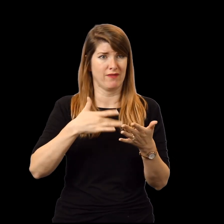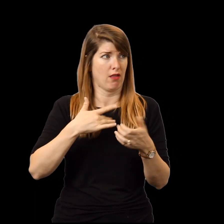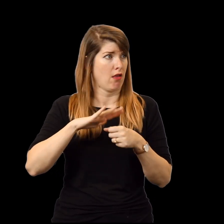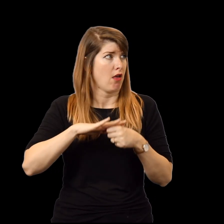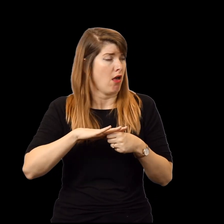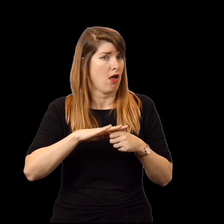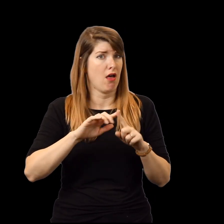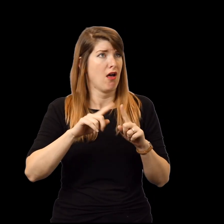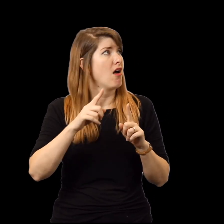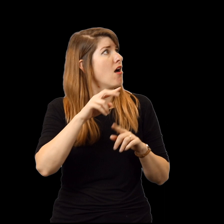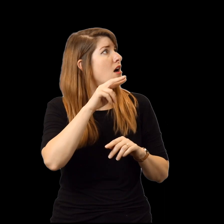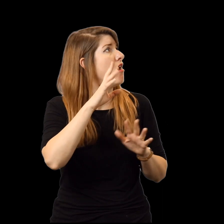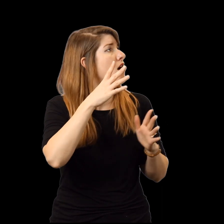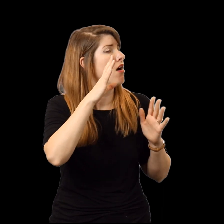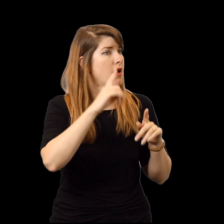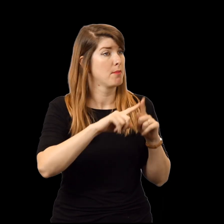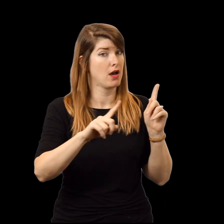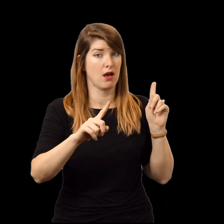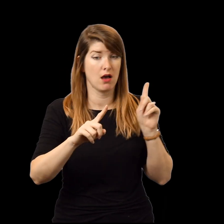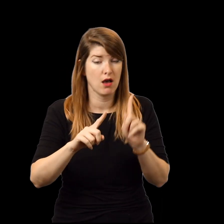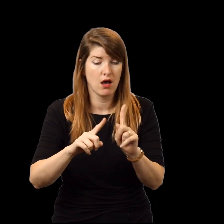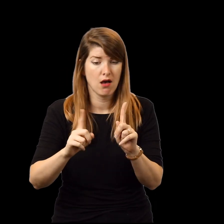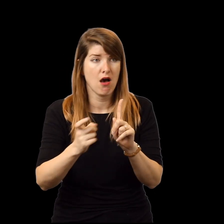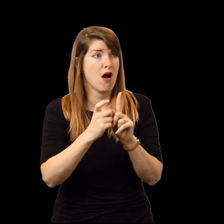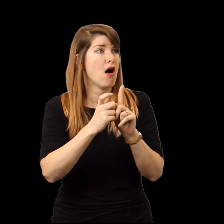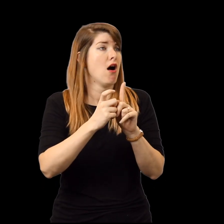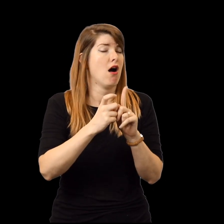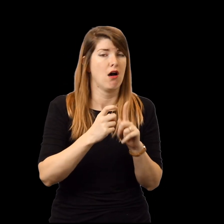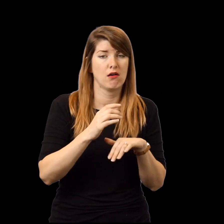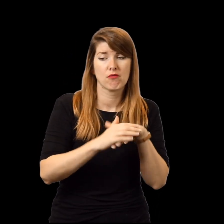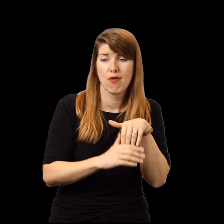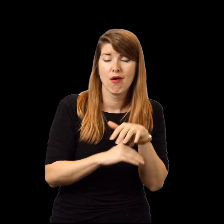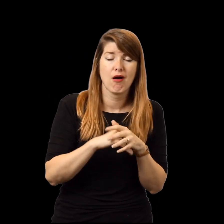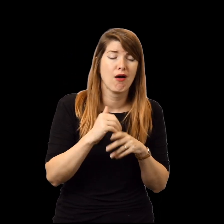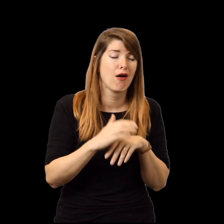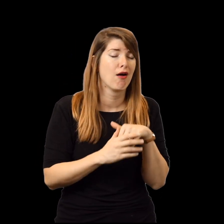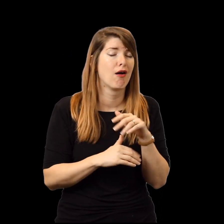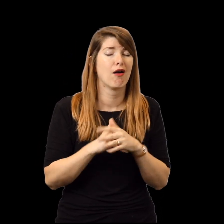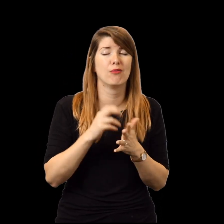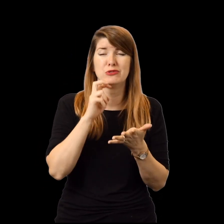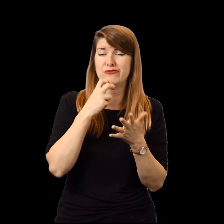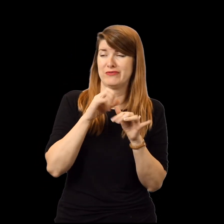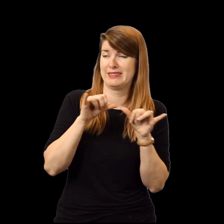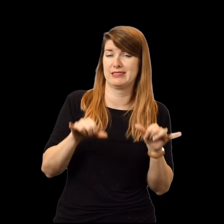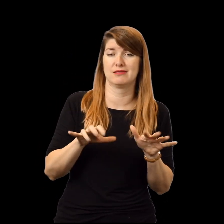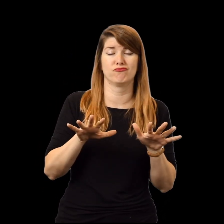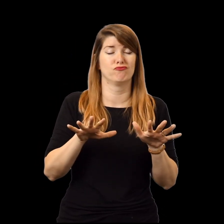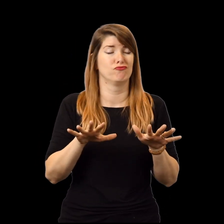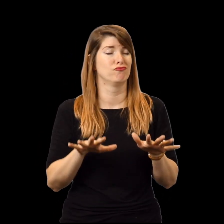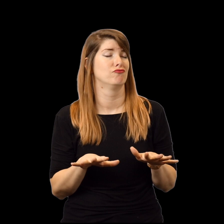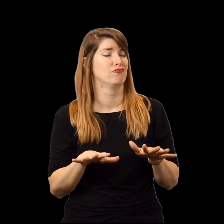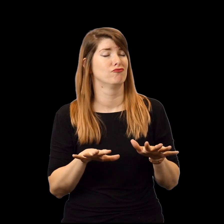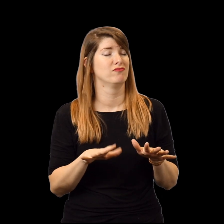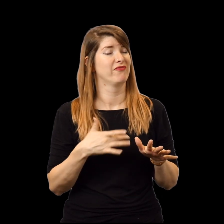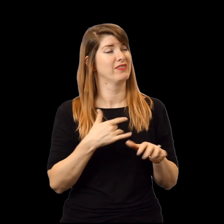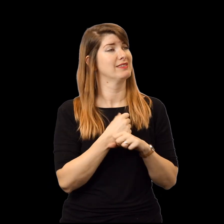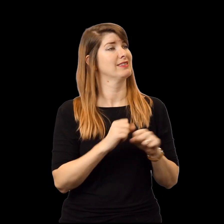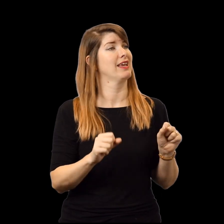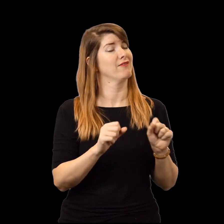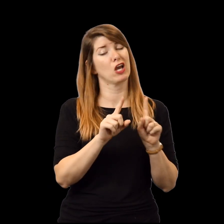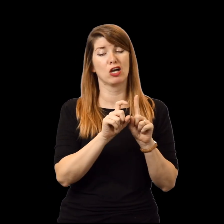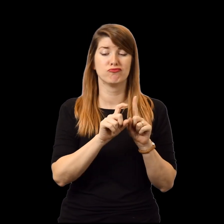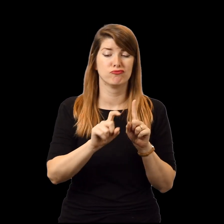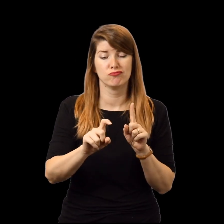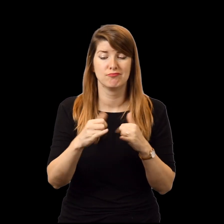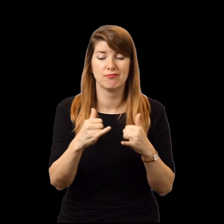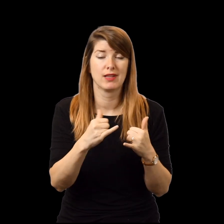left, but they were able to be calmed by the parent, resettle their nervous system, re-engage and play, and safe